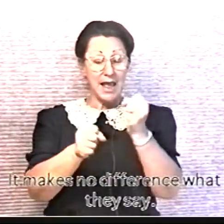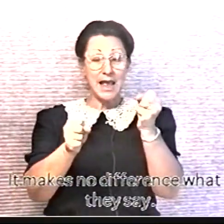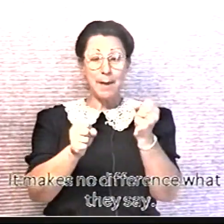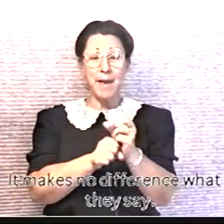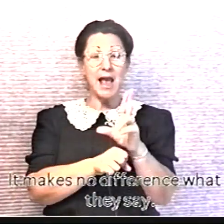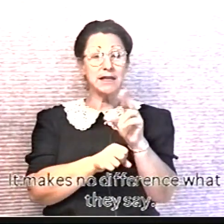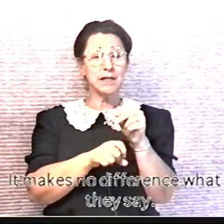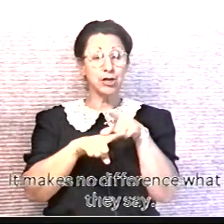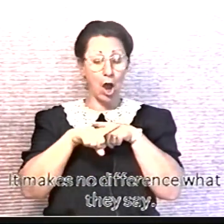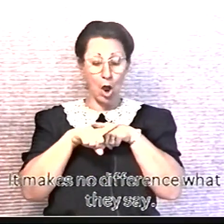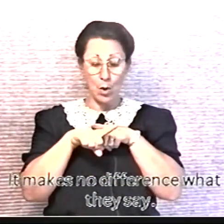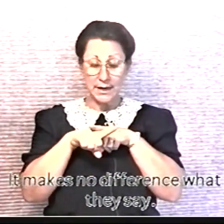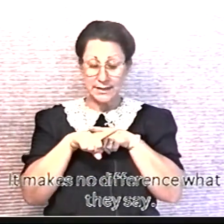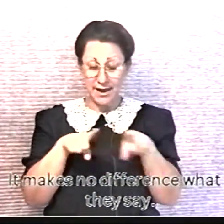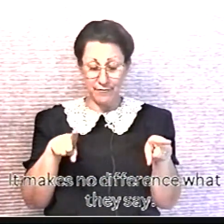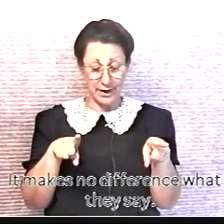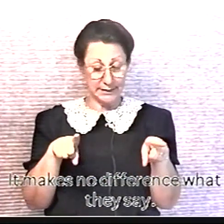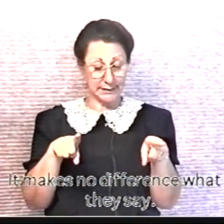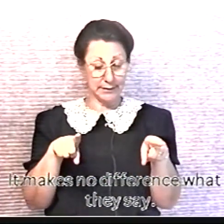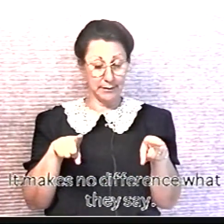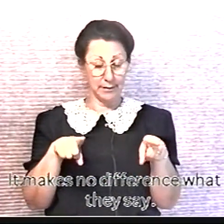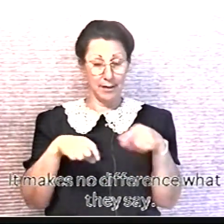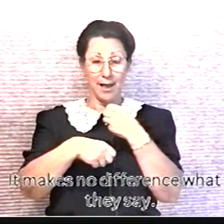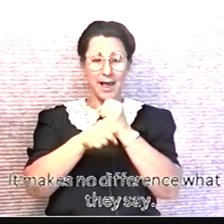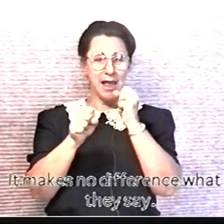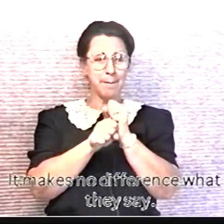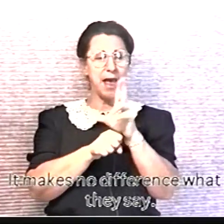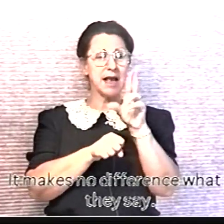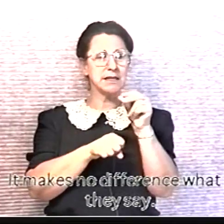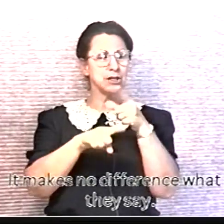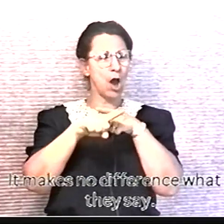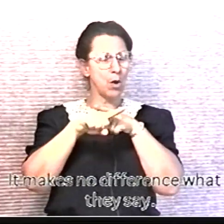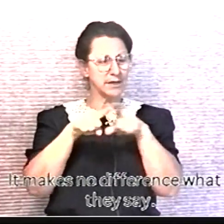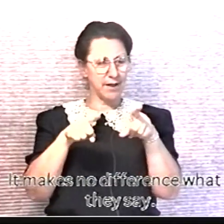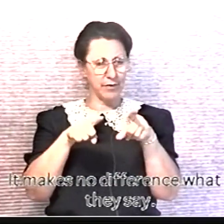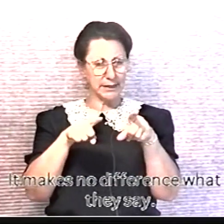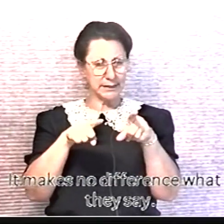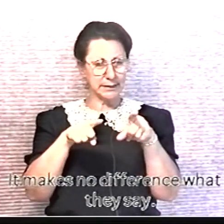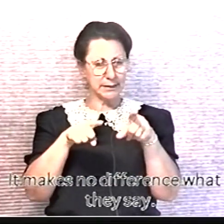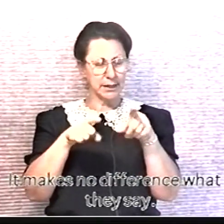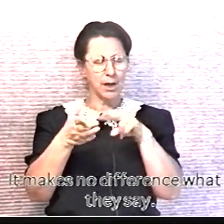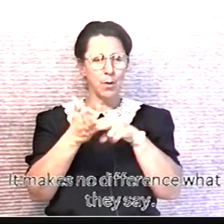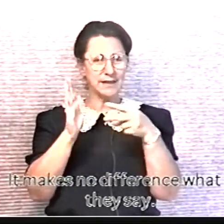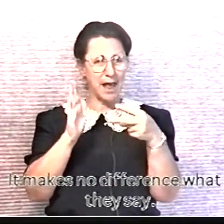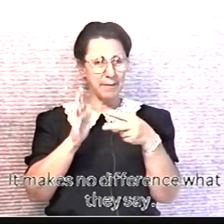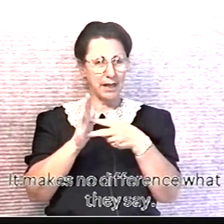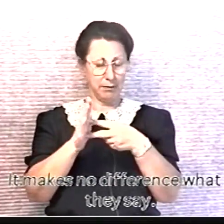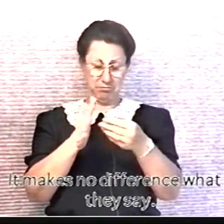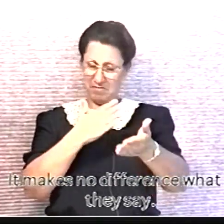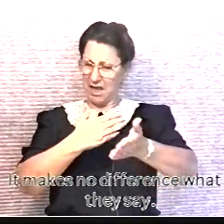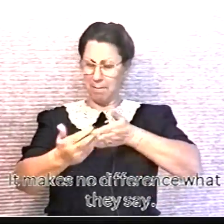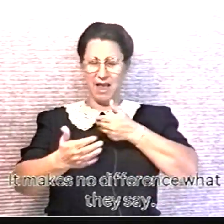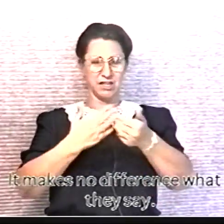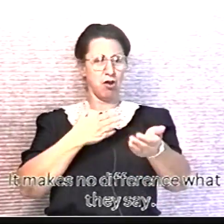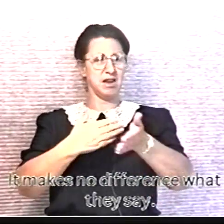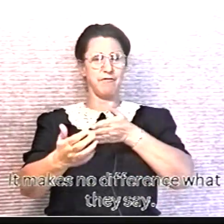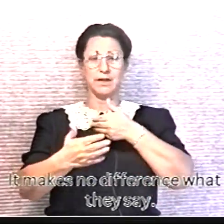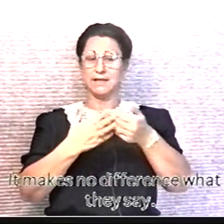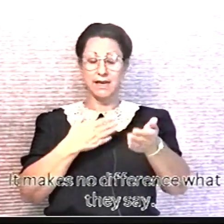It makes no difference. It makes no difference. What's that mean? It makes no difference. It